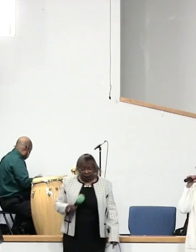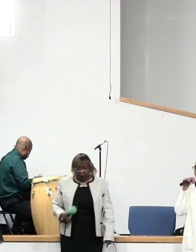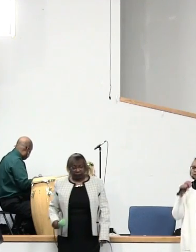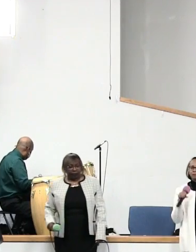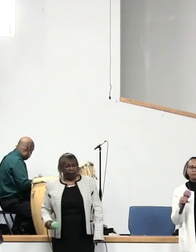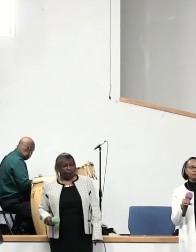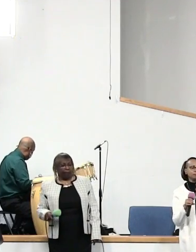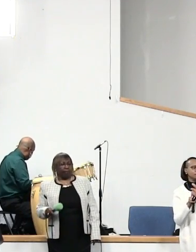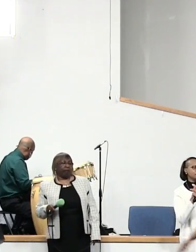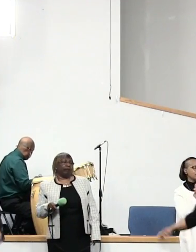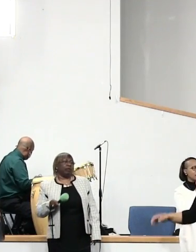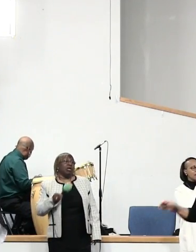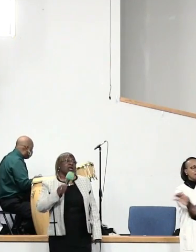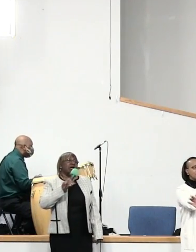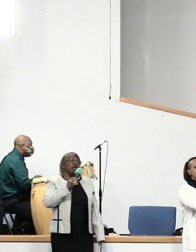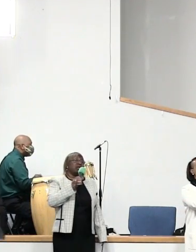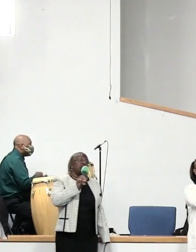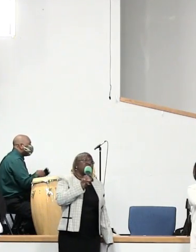here I am.